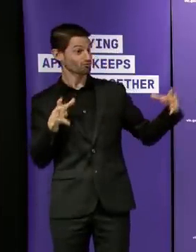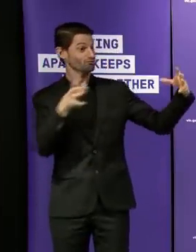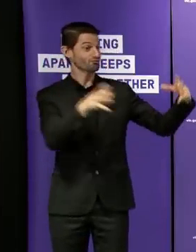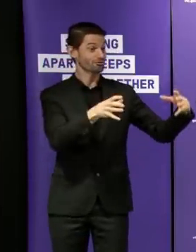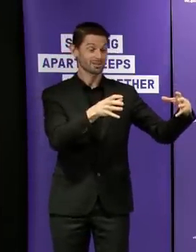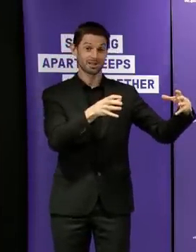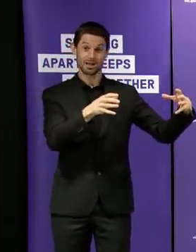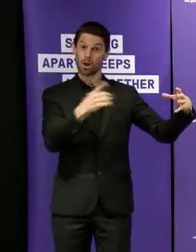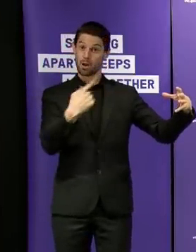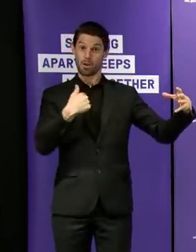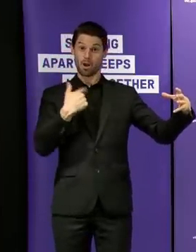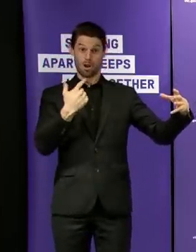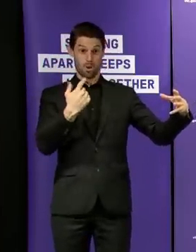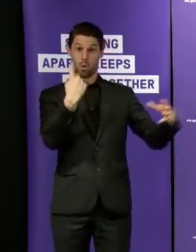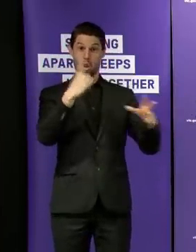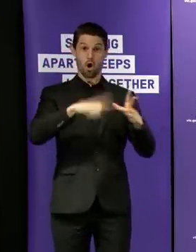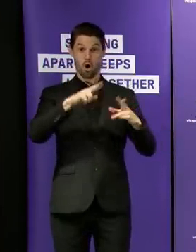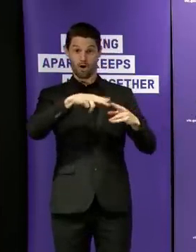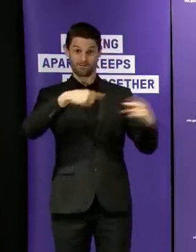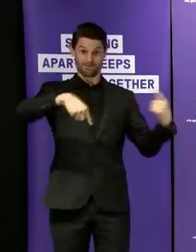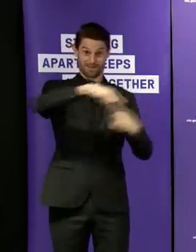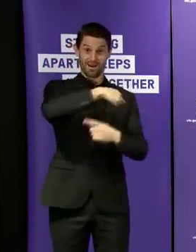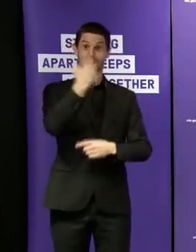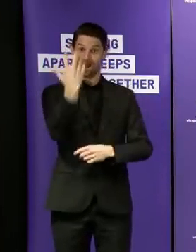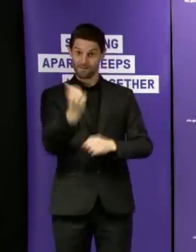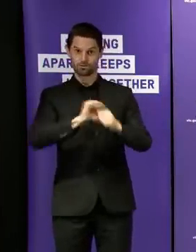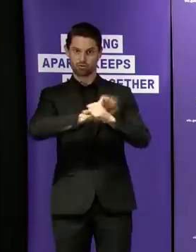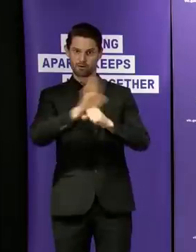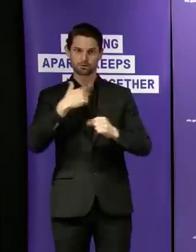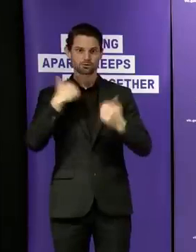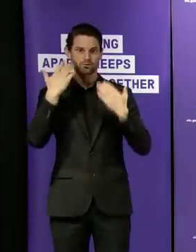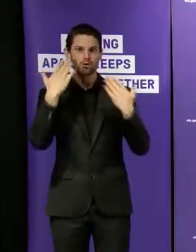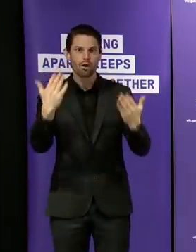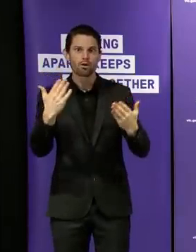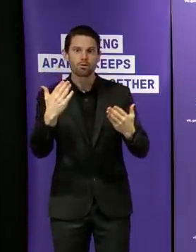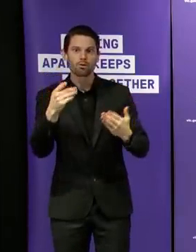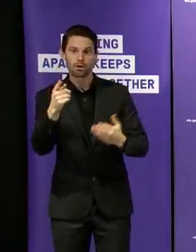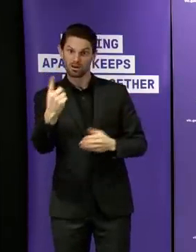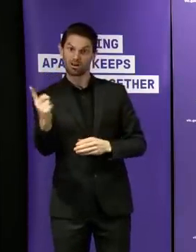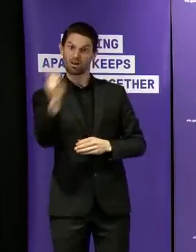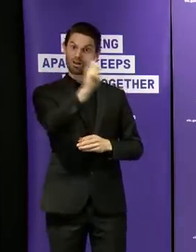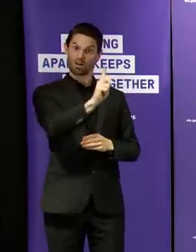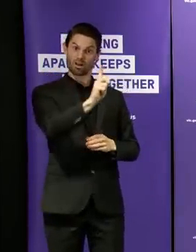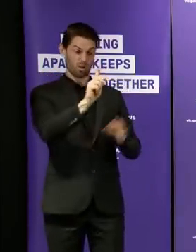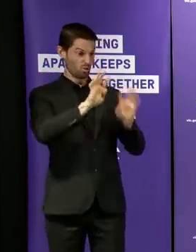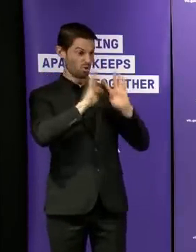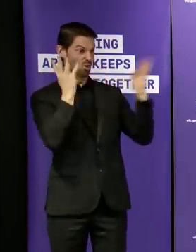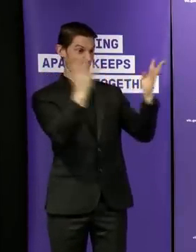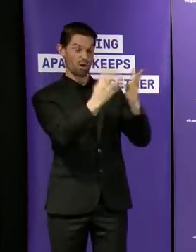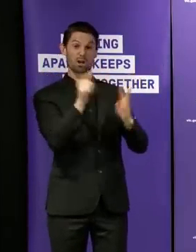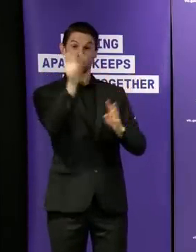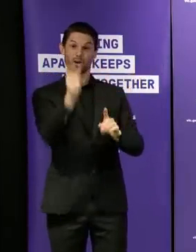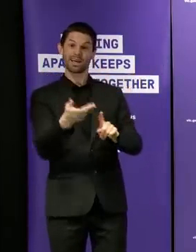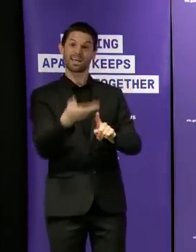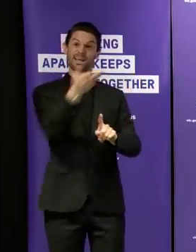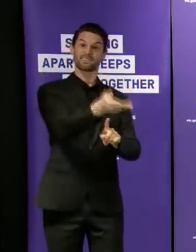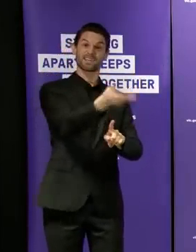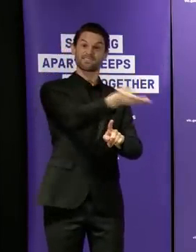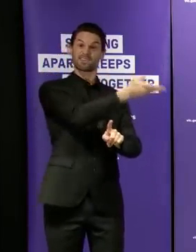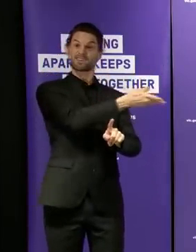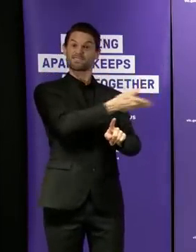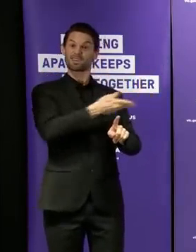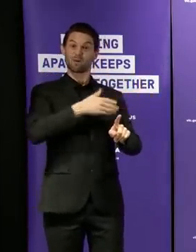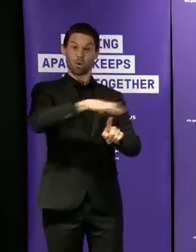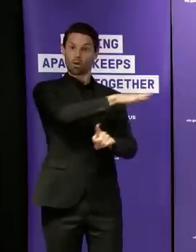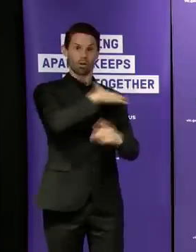visit, there's one person with coronavirus. At the end of the visit, everyone's got it. And then they go back to their households and it spreads